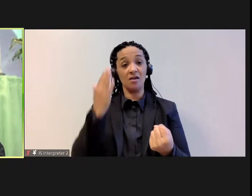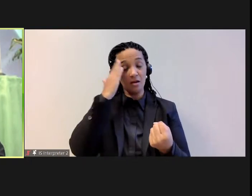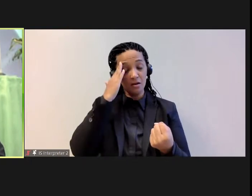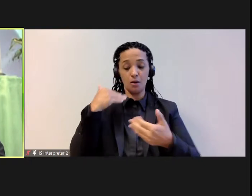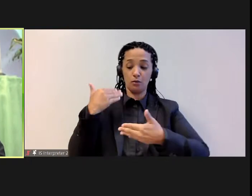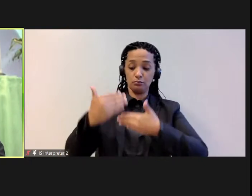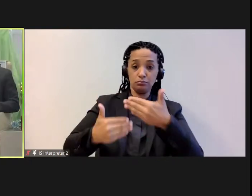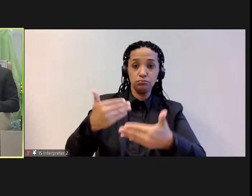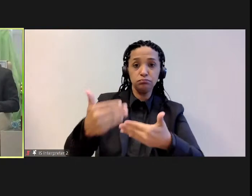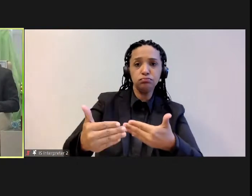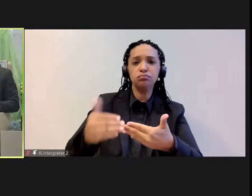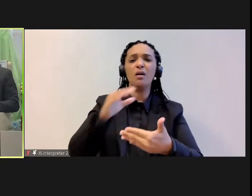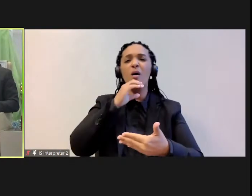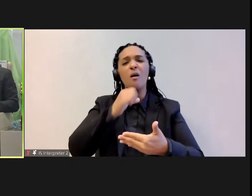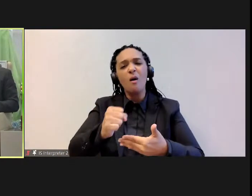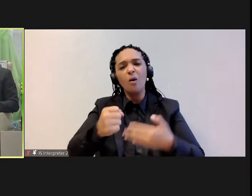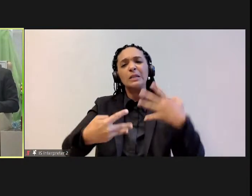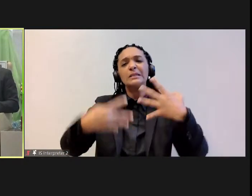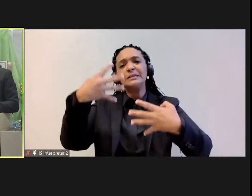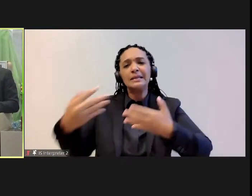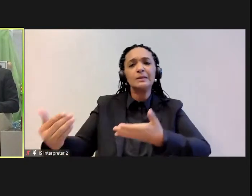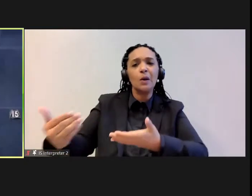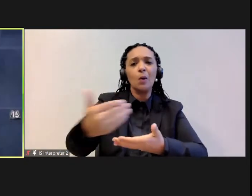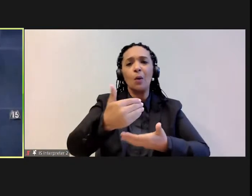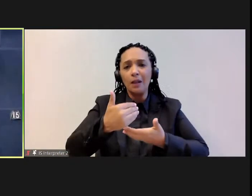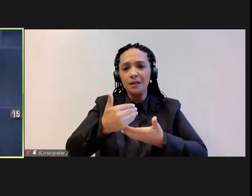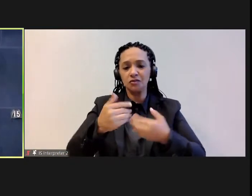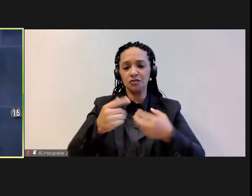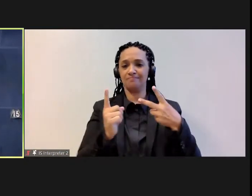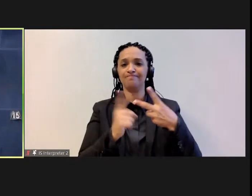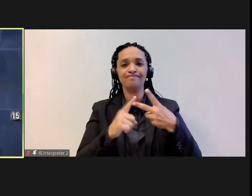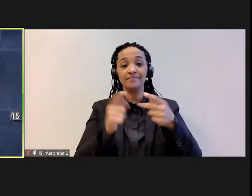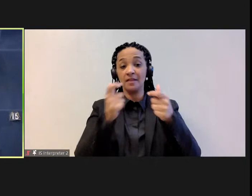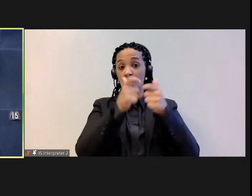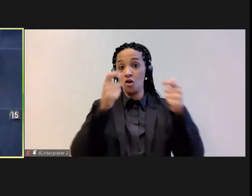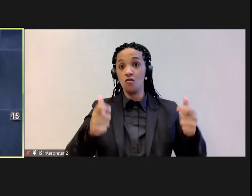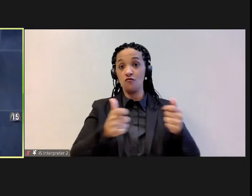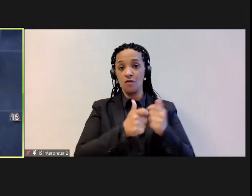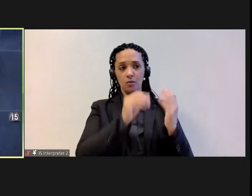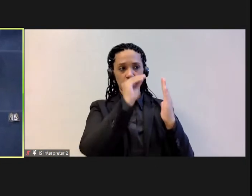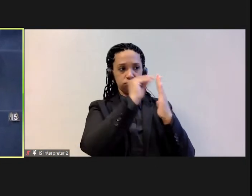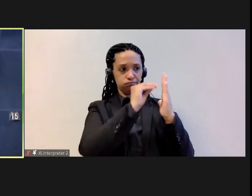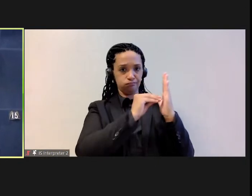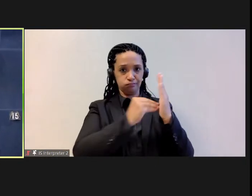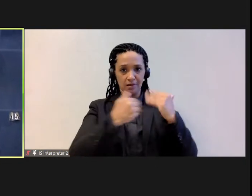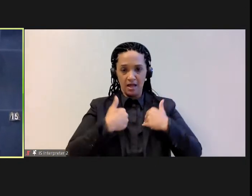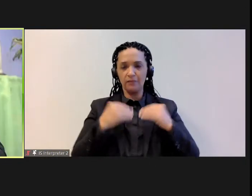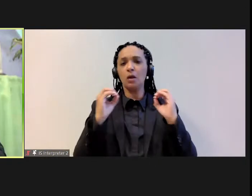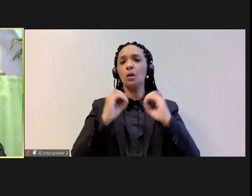collection, the lack of a framework, for collecting